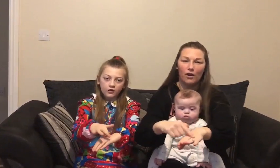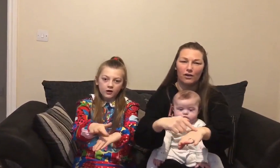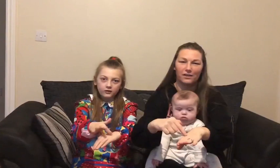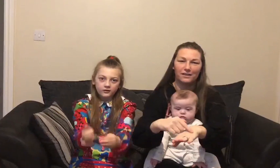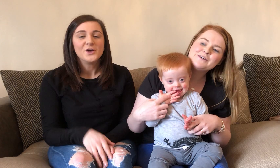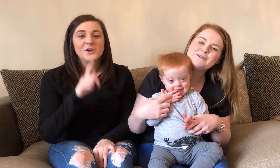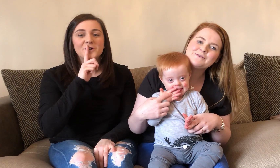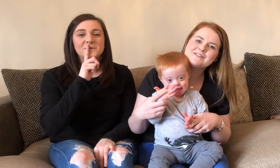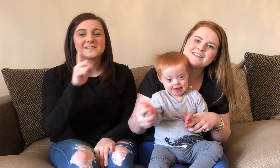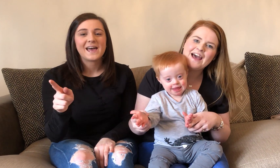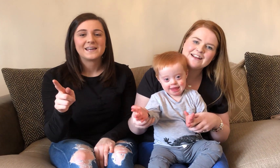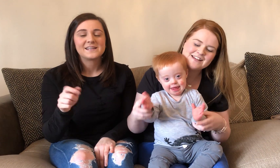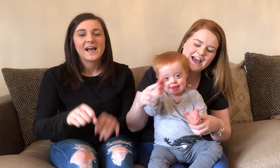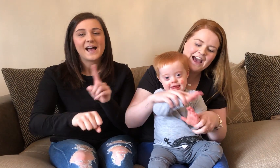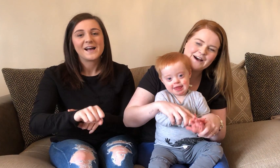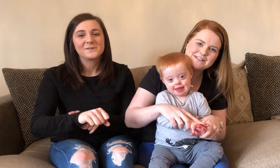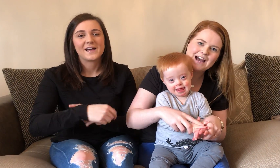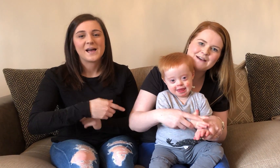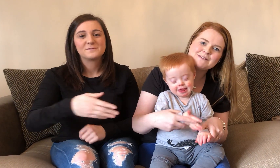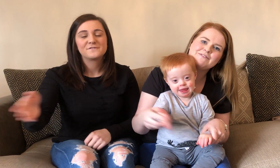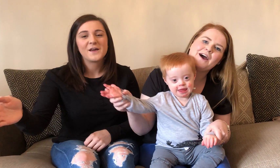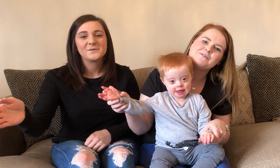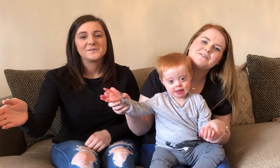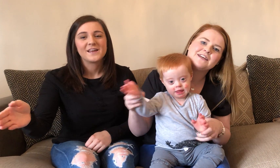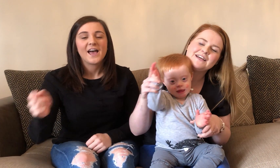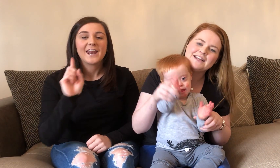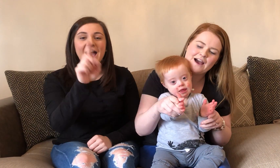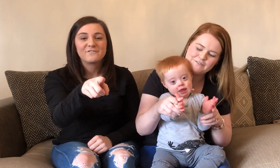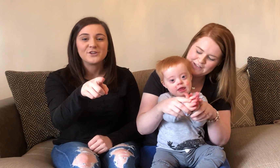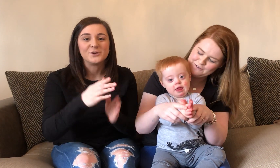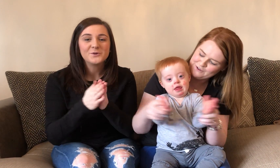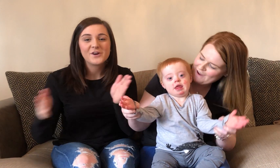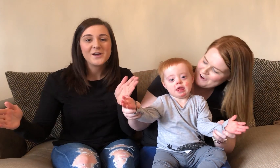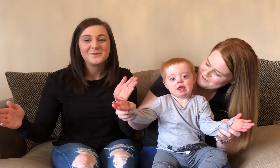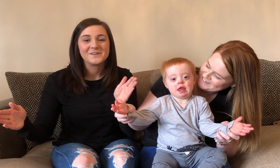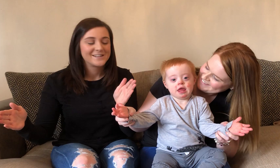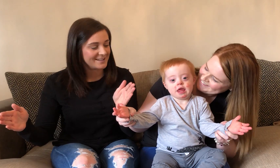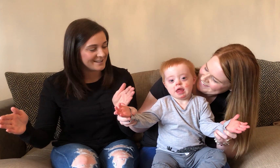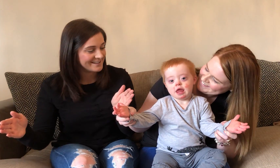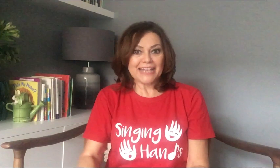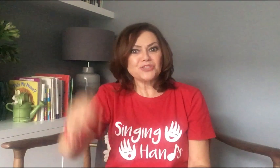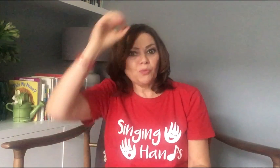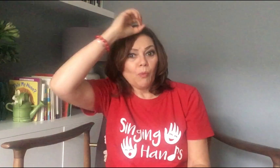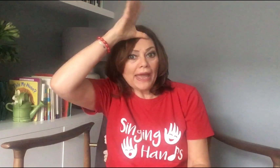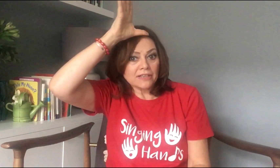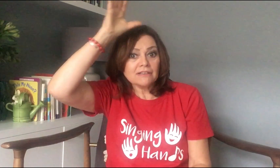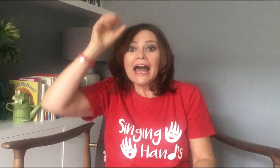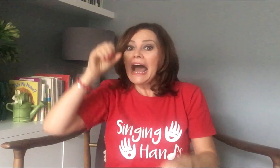rock. Who said, how time's flown, and haven't you grown? And the whale and